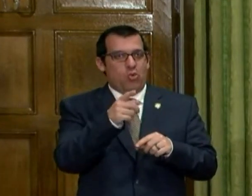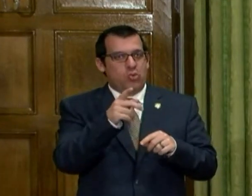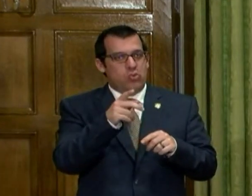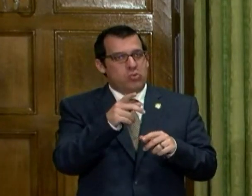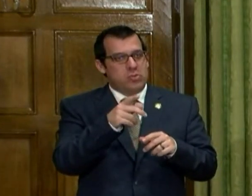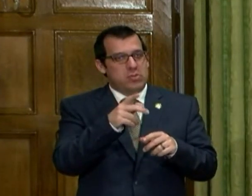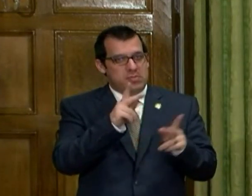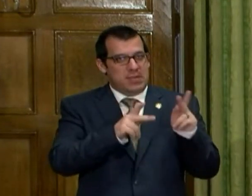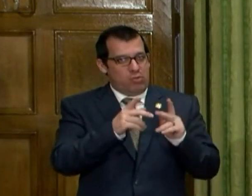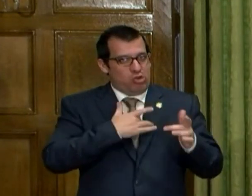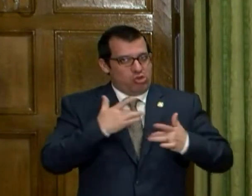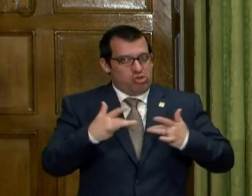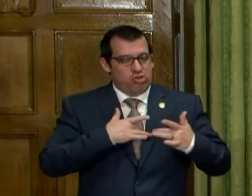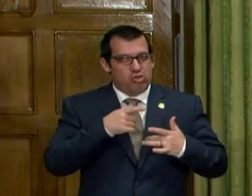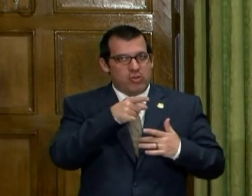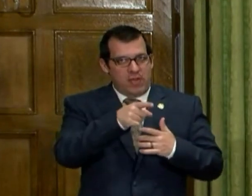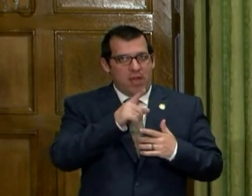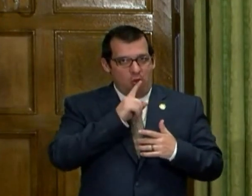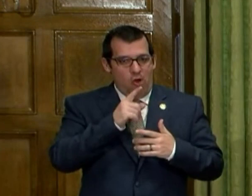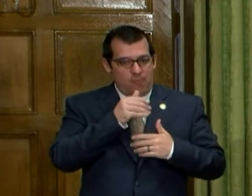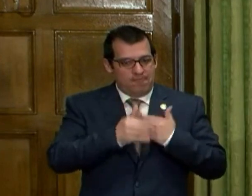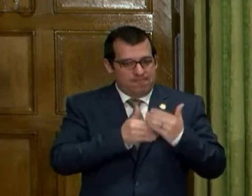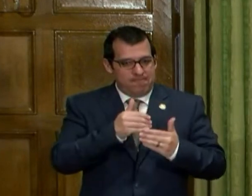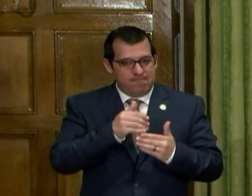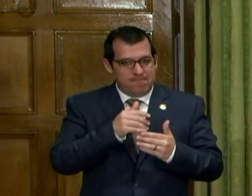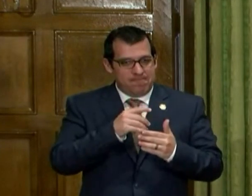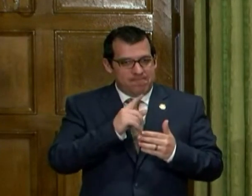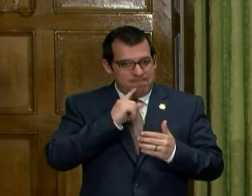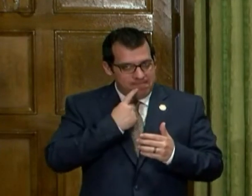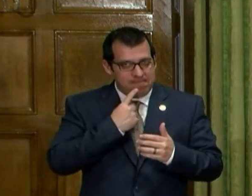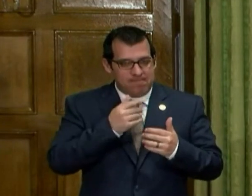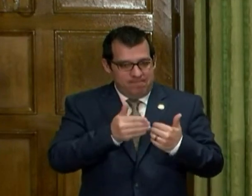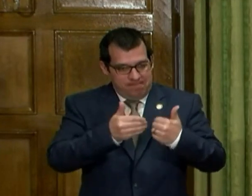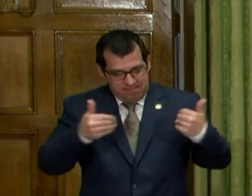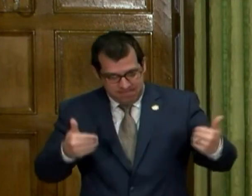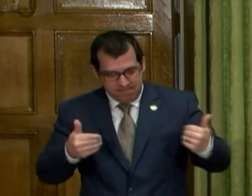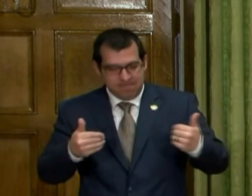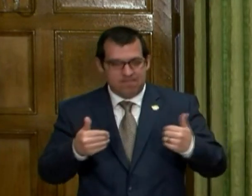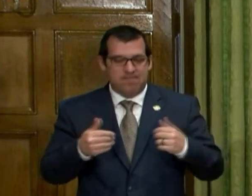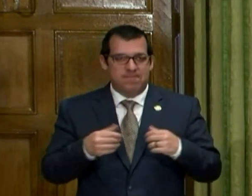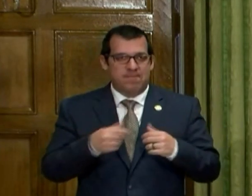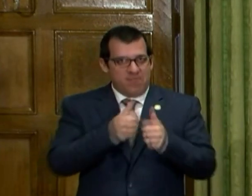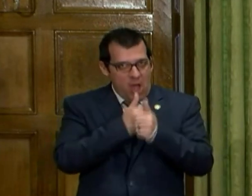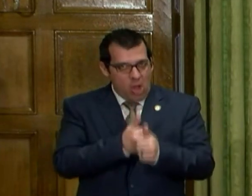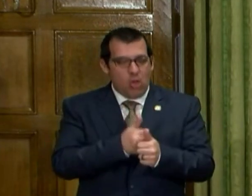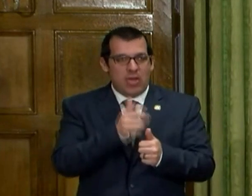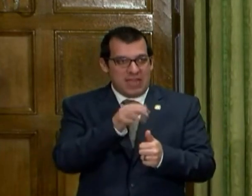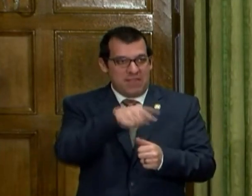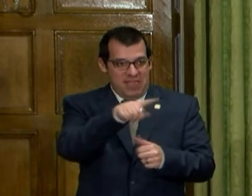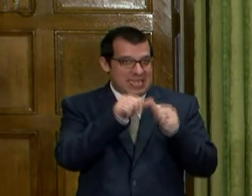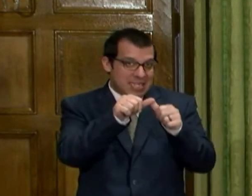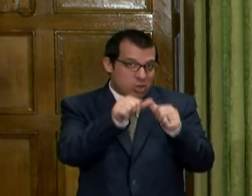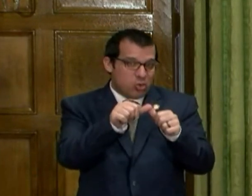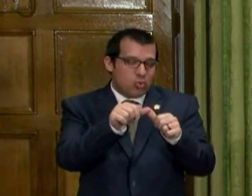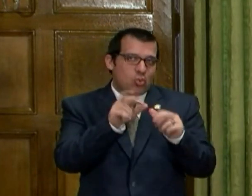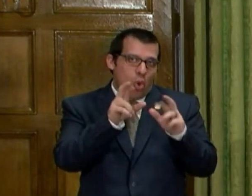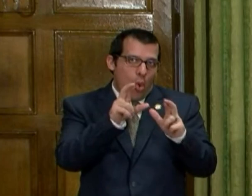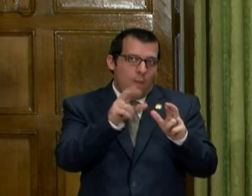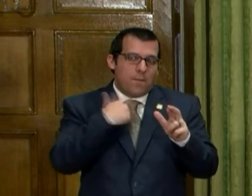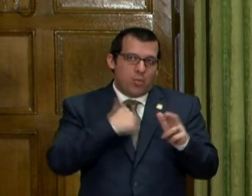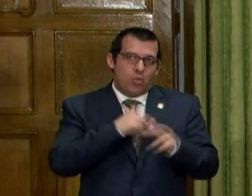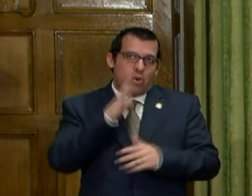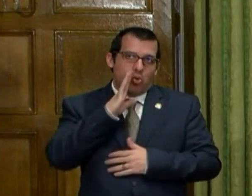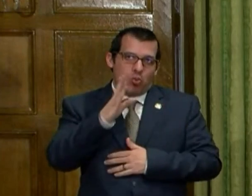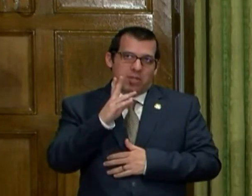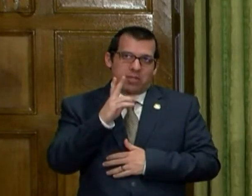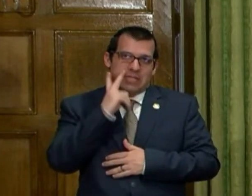taking pretty significant actions at social distancing. So if they continue to do that, hopefully we'll continue to